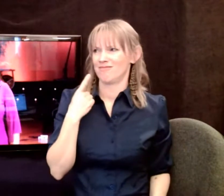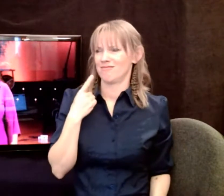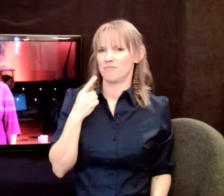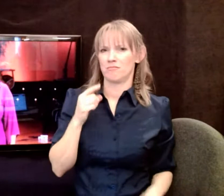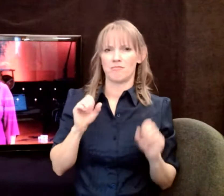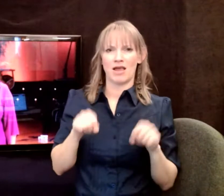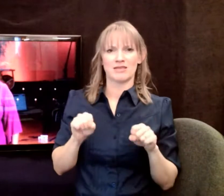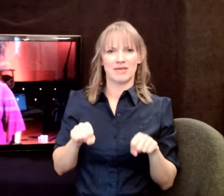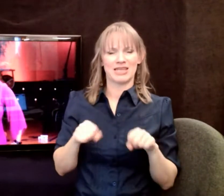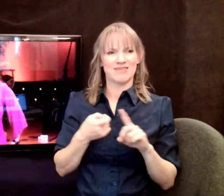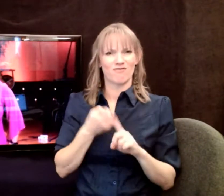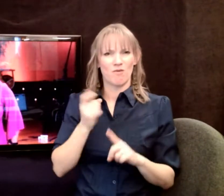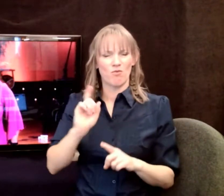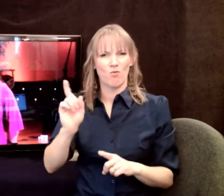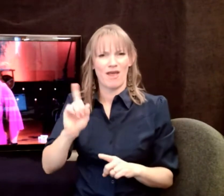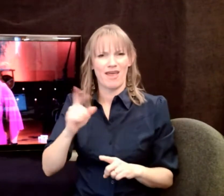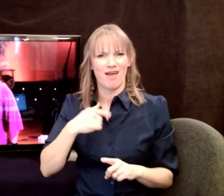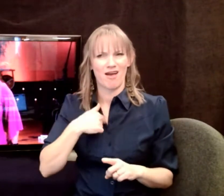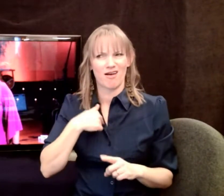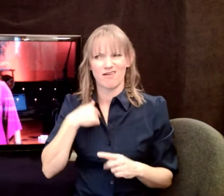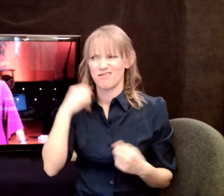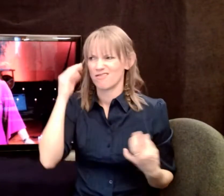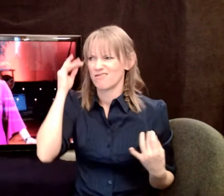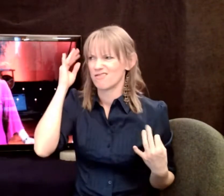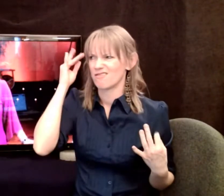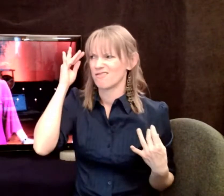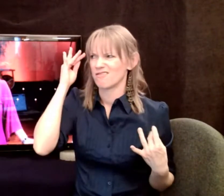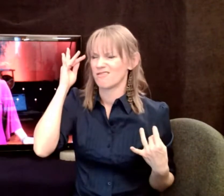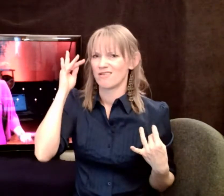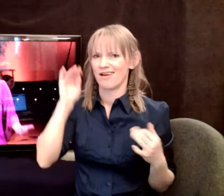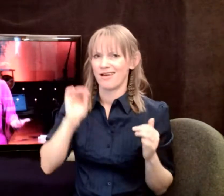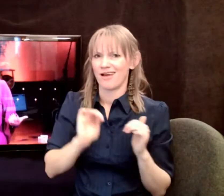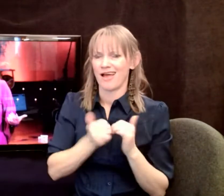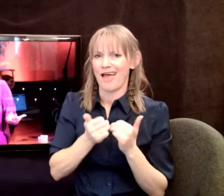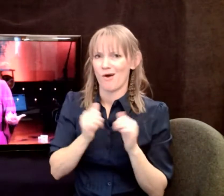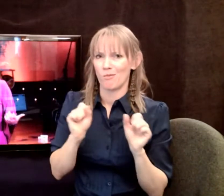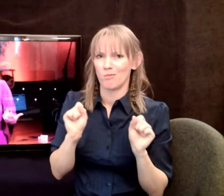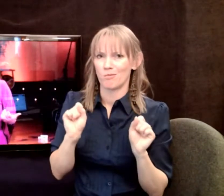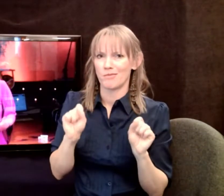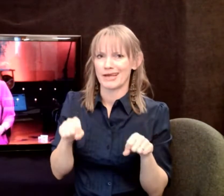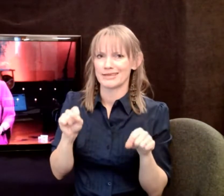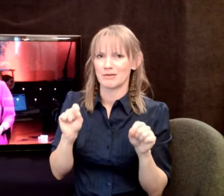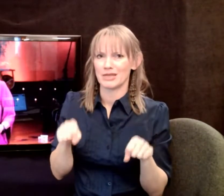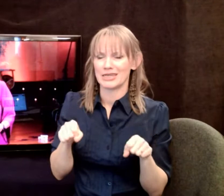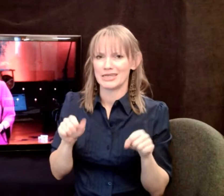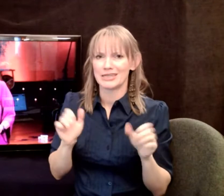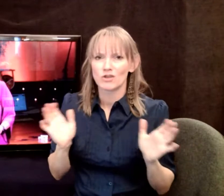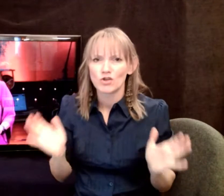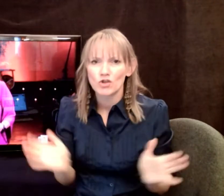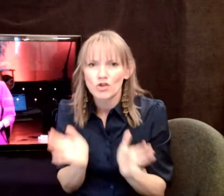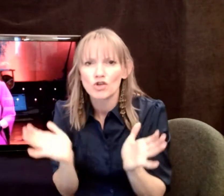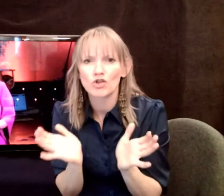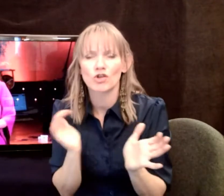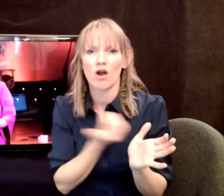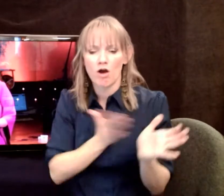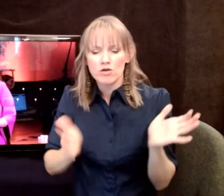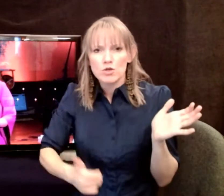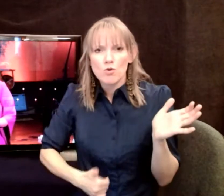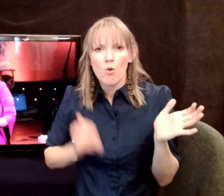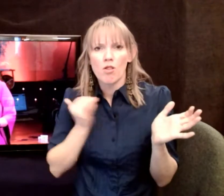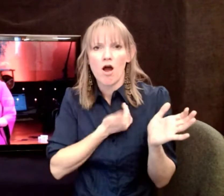possibilities come from? How is it that possibility gets nurtured in our soul, in our